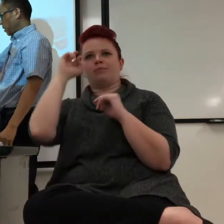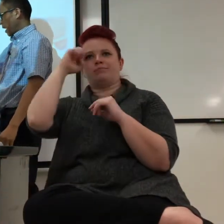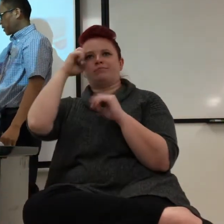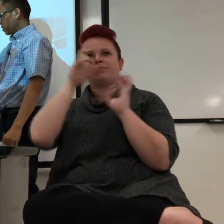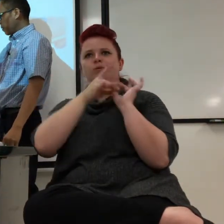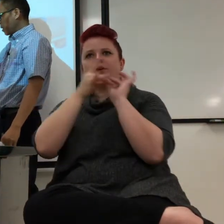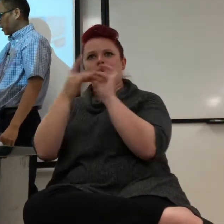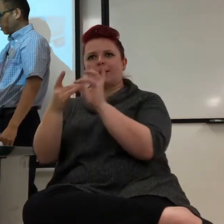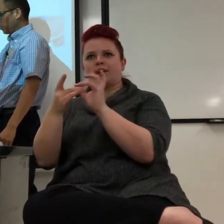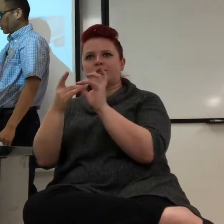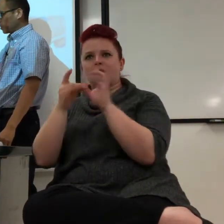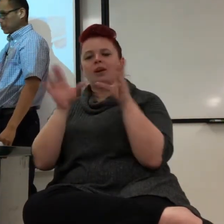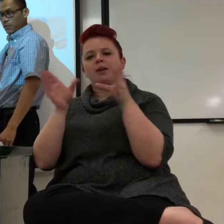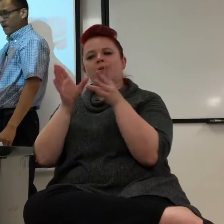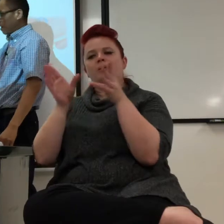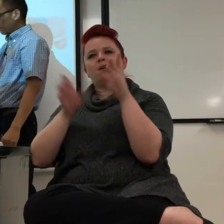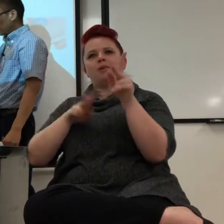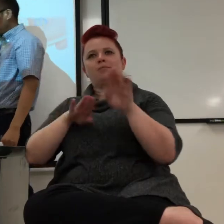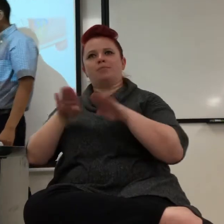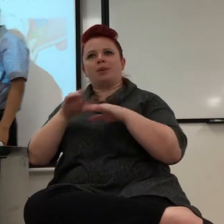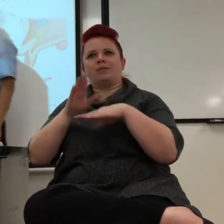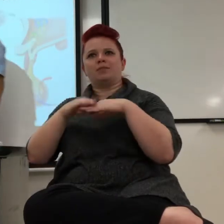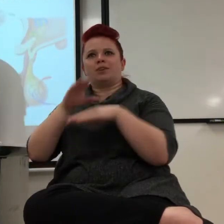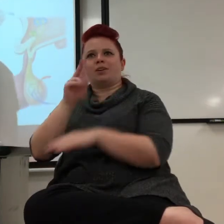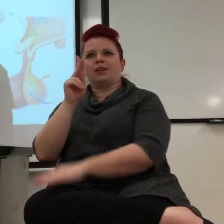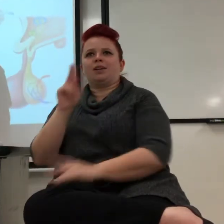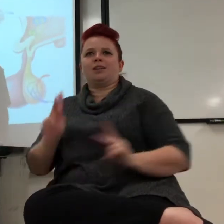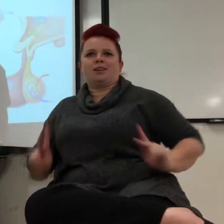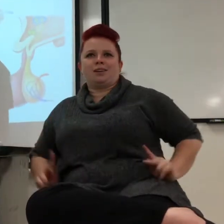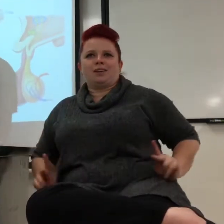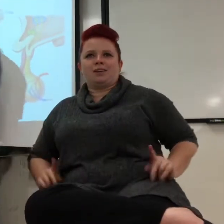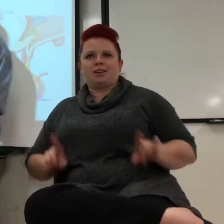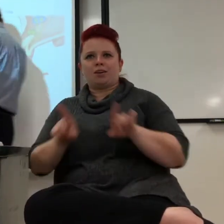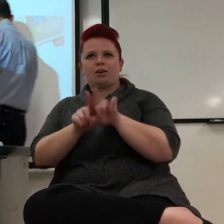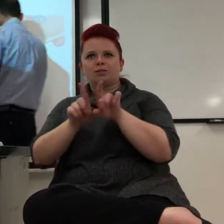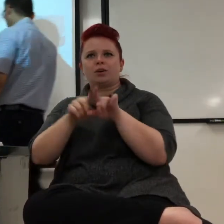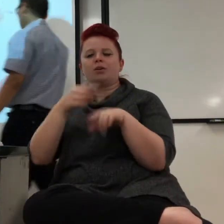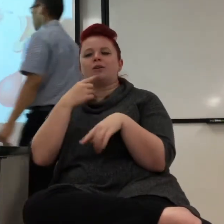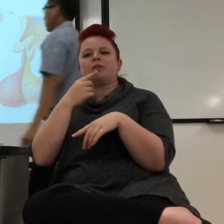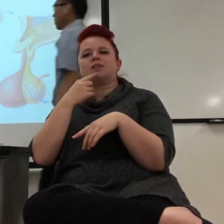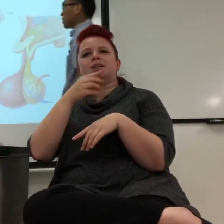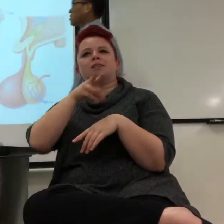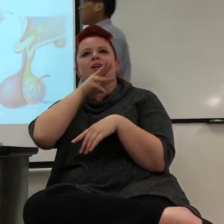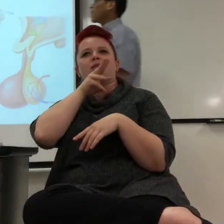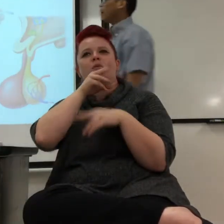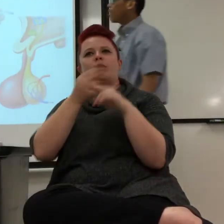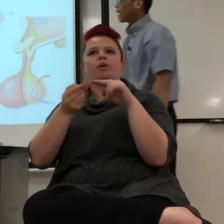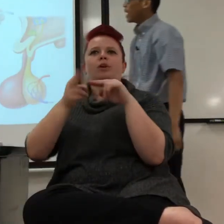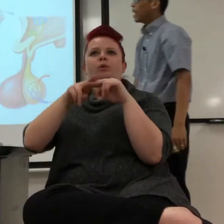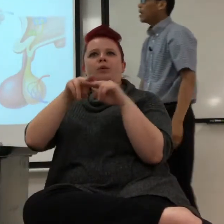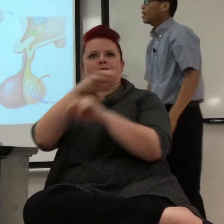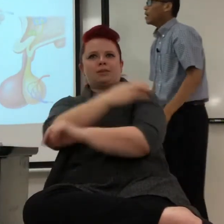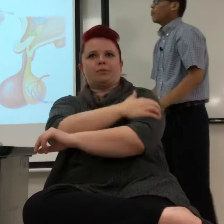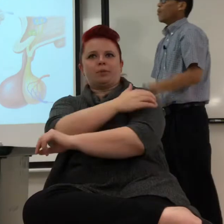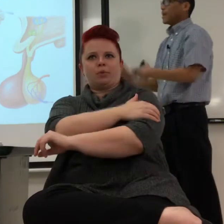pituitary. It acts on the kidney tubules to do that, or like I say here, water reabsorption, increase BP. Let's talk